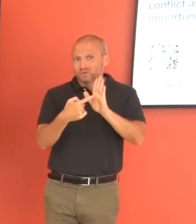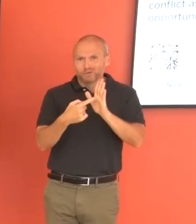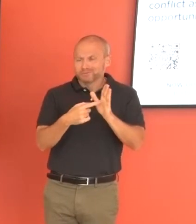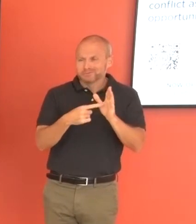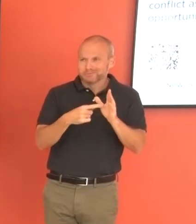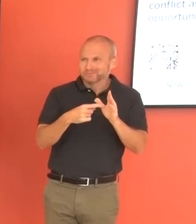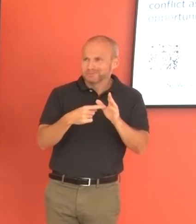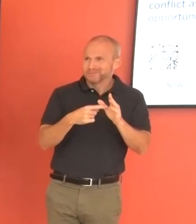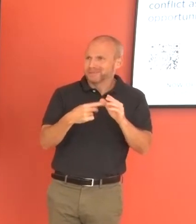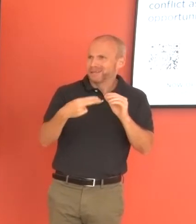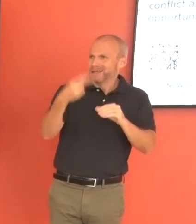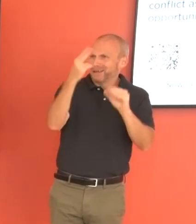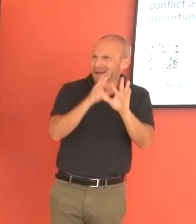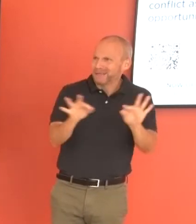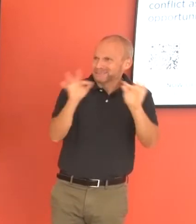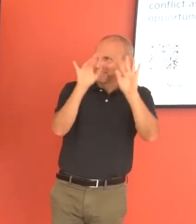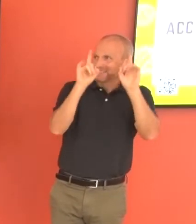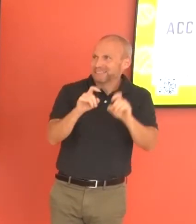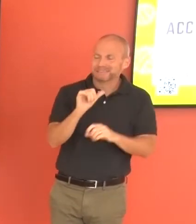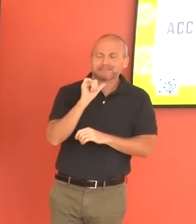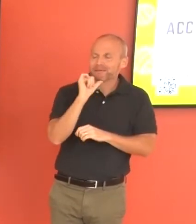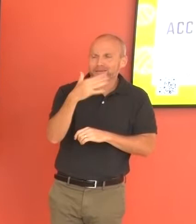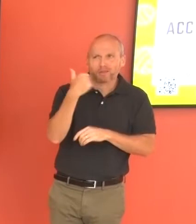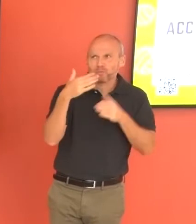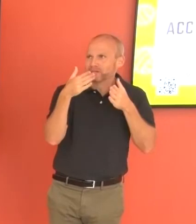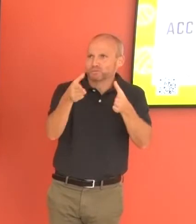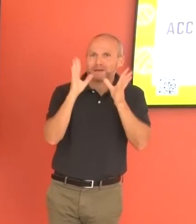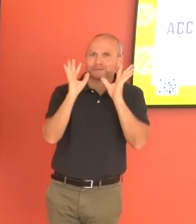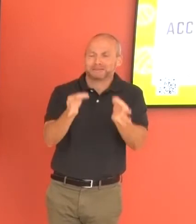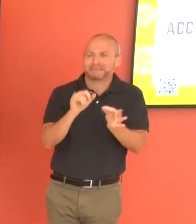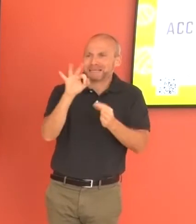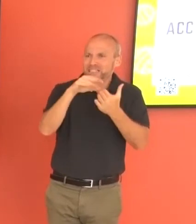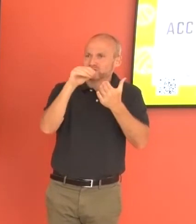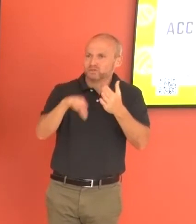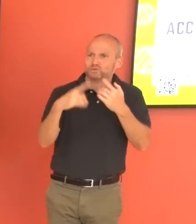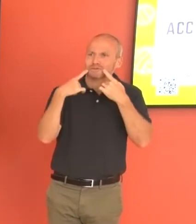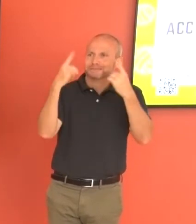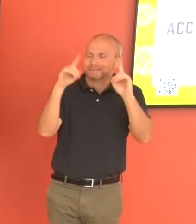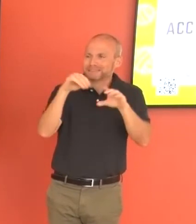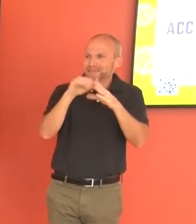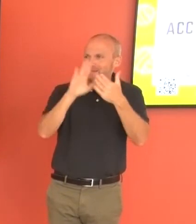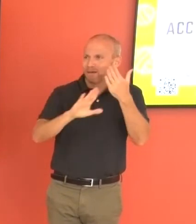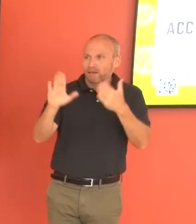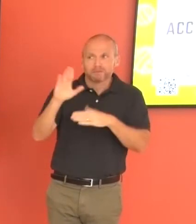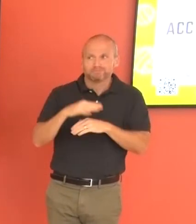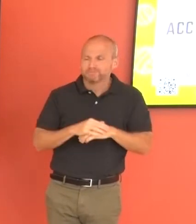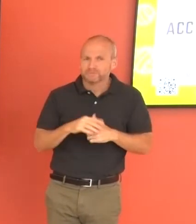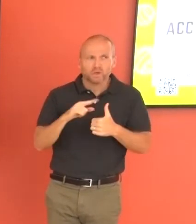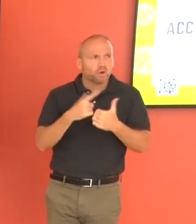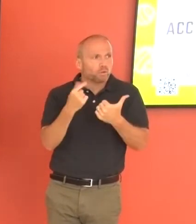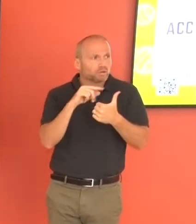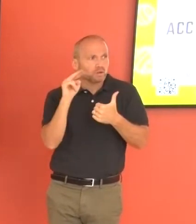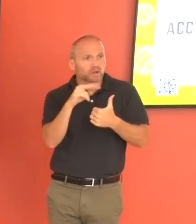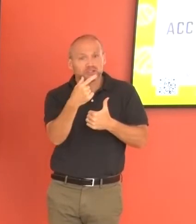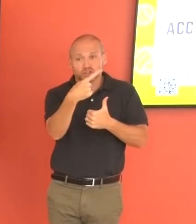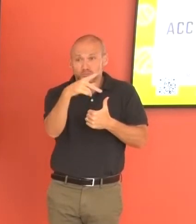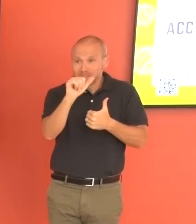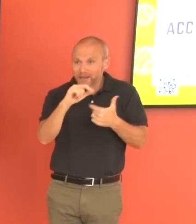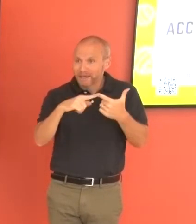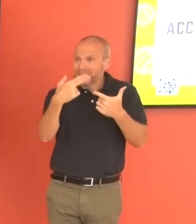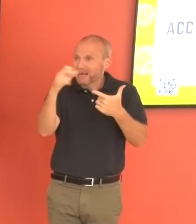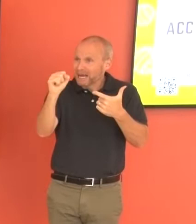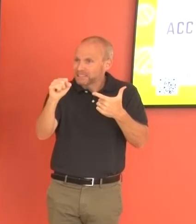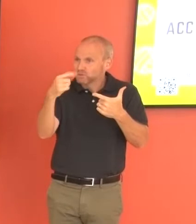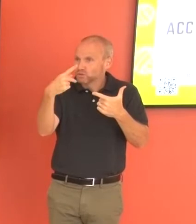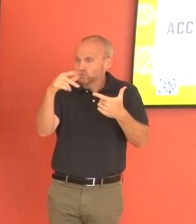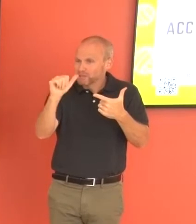not. High-stakes tests are not the best way to determine that. It's GPAs, it's high school GPAs, it's recommendations. There